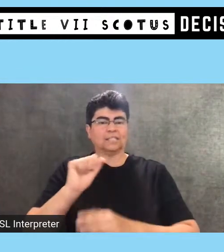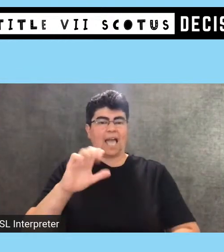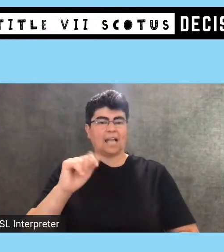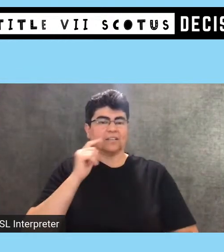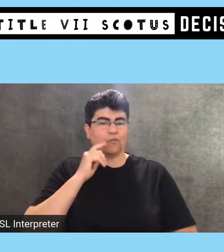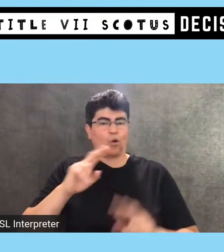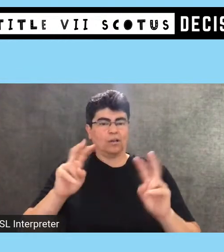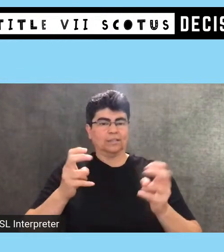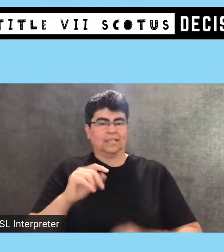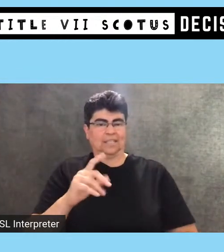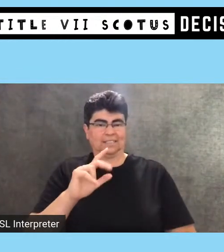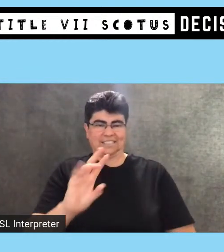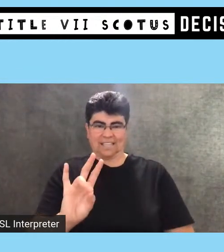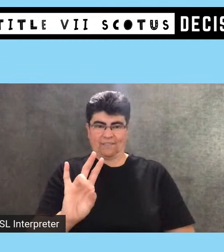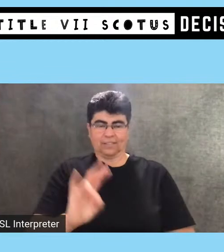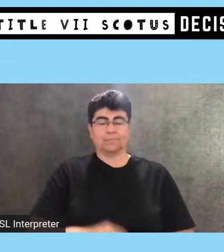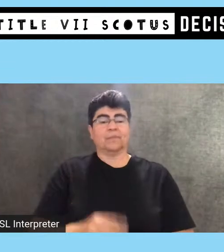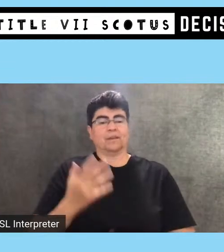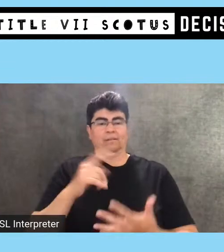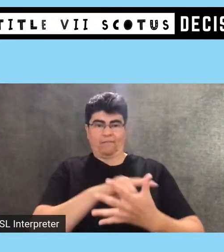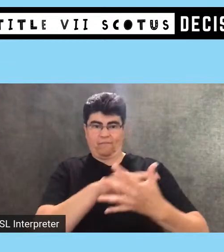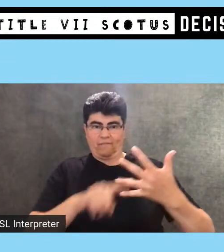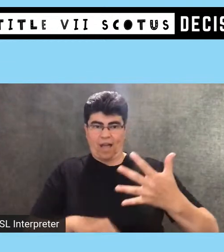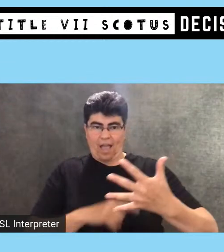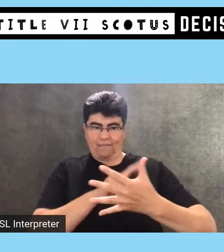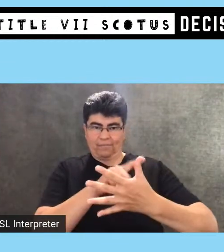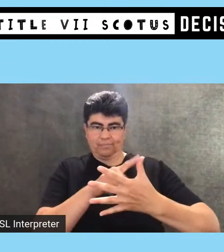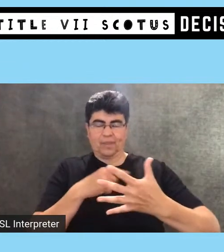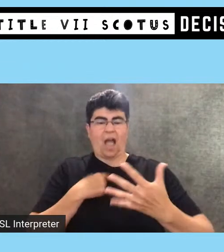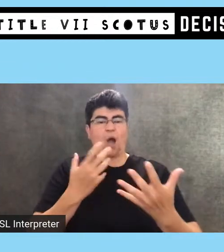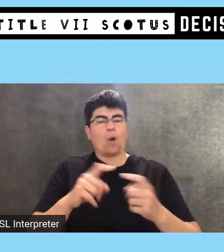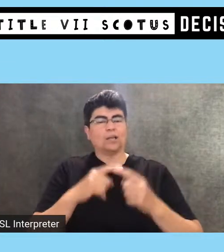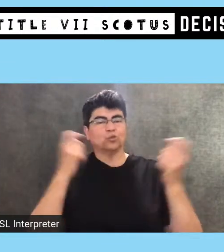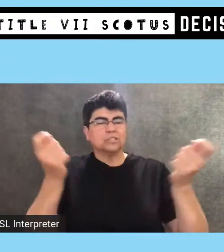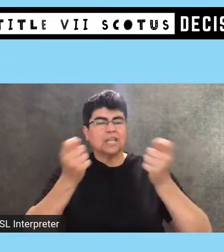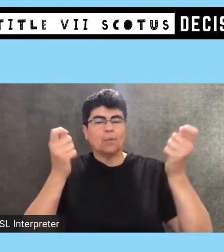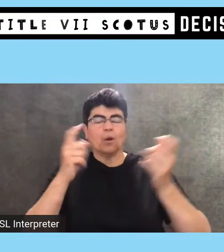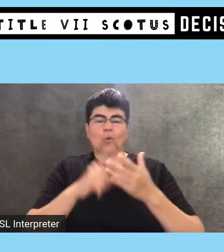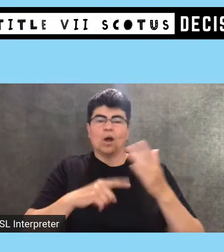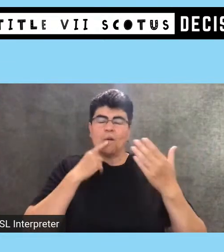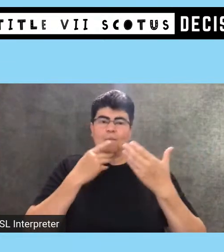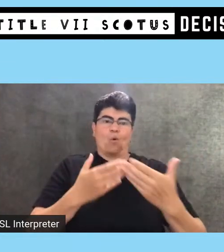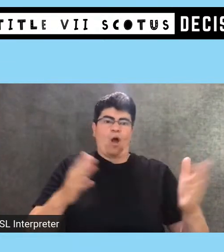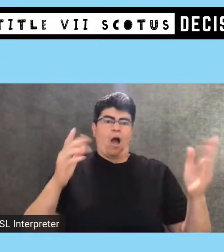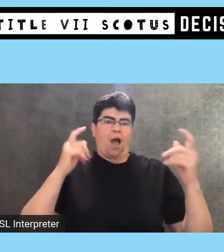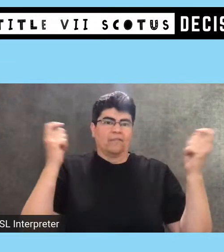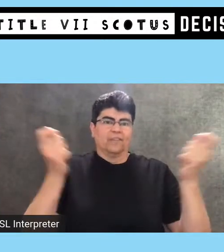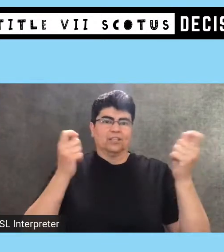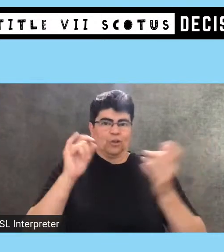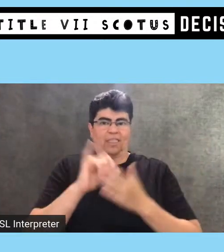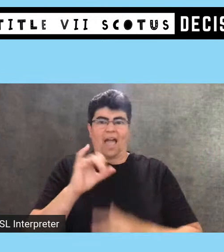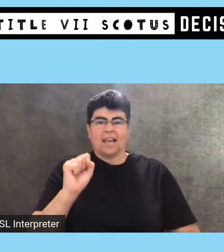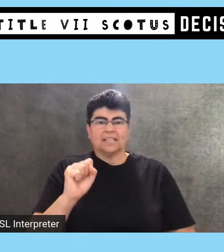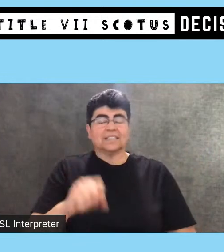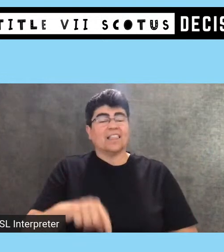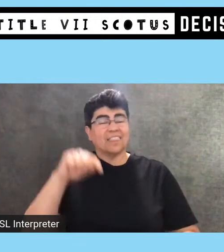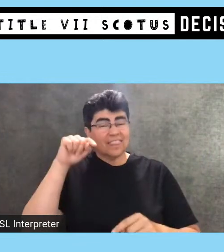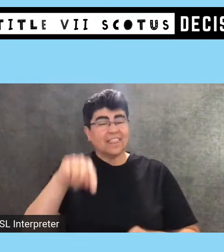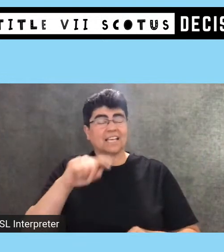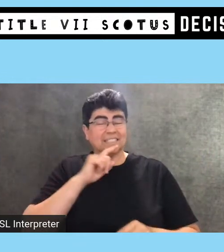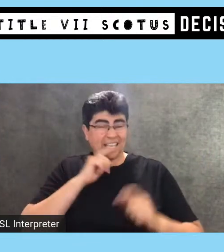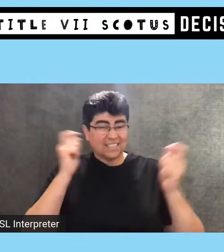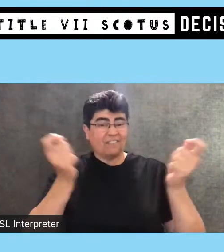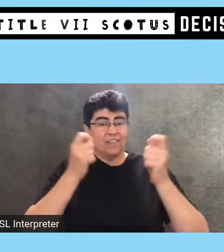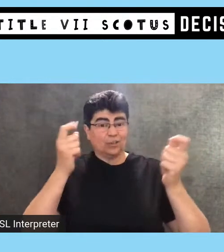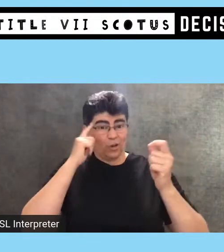going to say 5 things. First, I want to celebrate what a broad victory this is. This is a victory